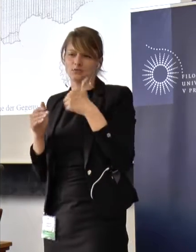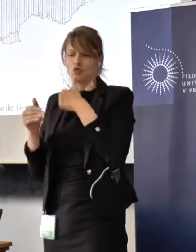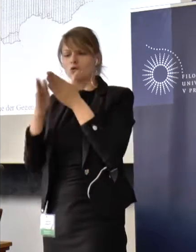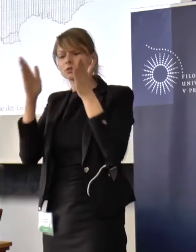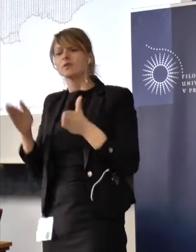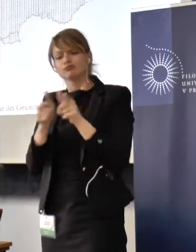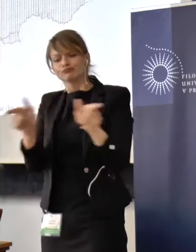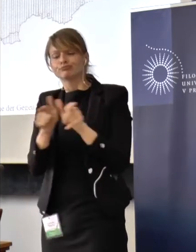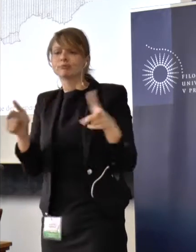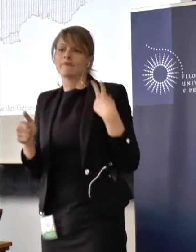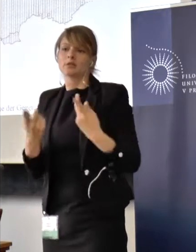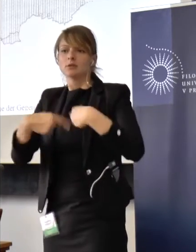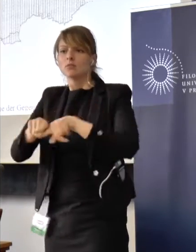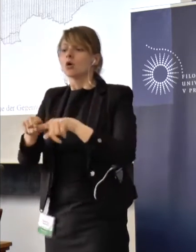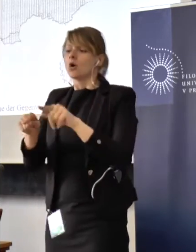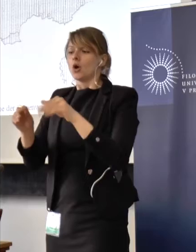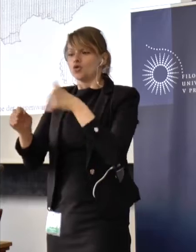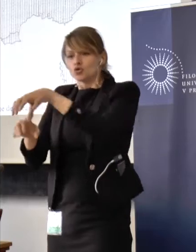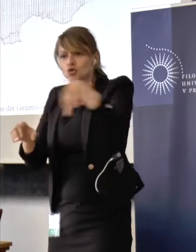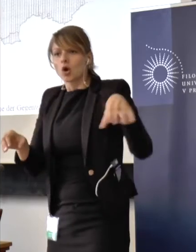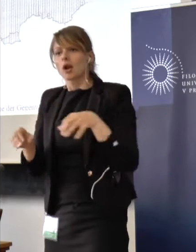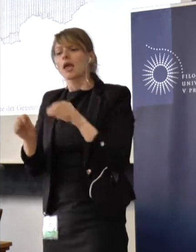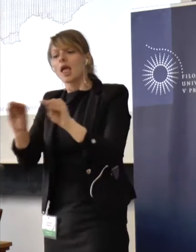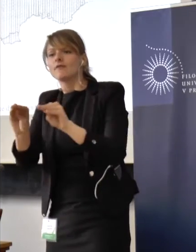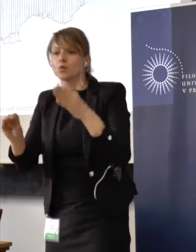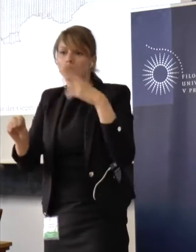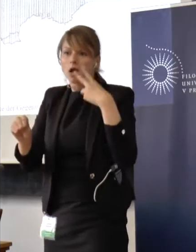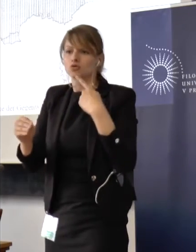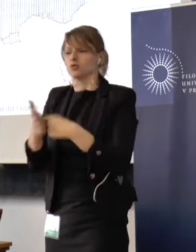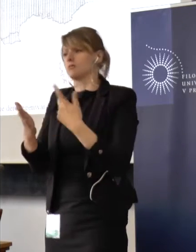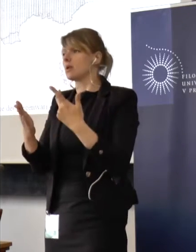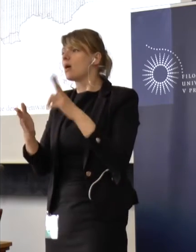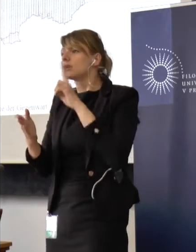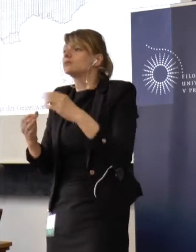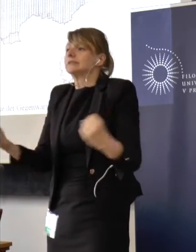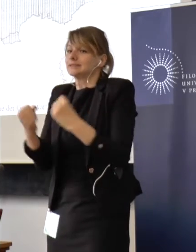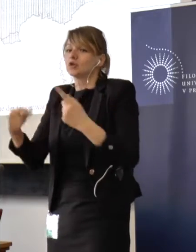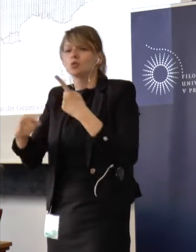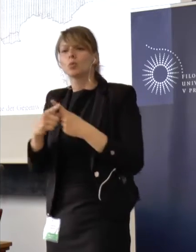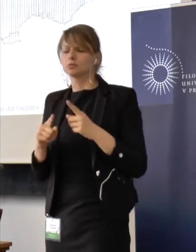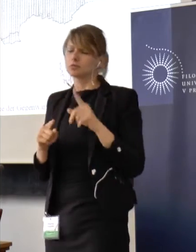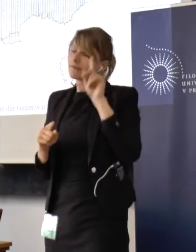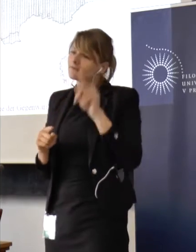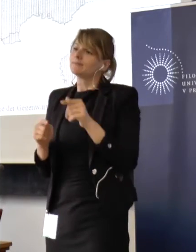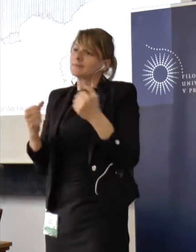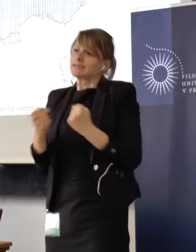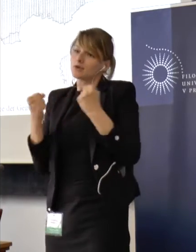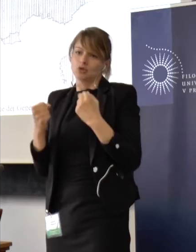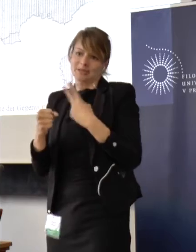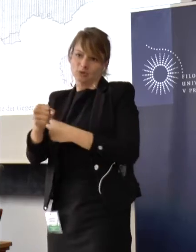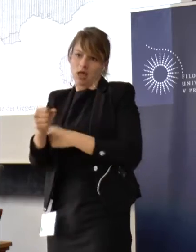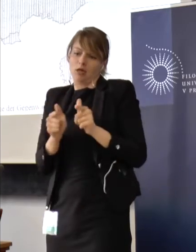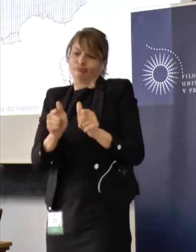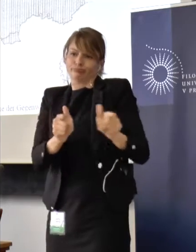invests in a private educational system. You can, as a German kid, you can do all your education in